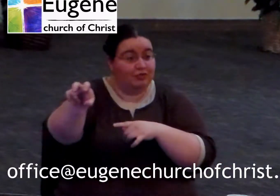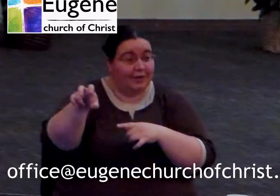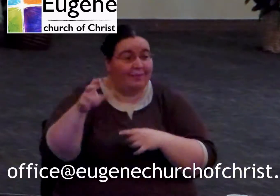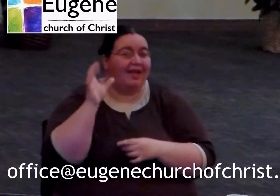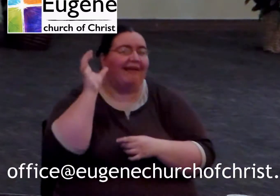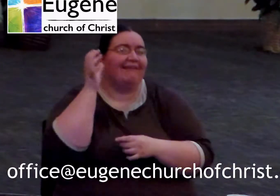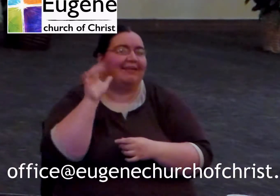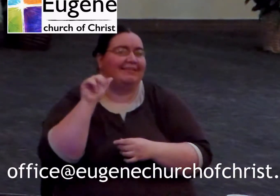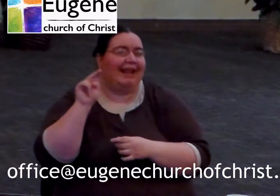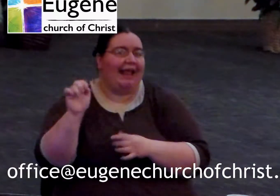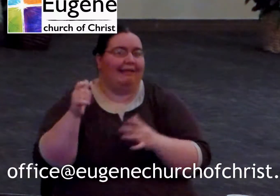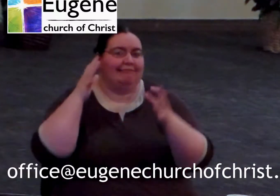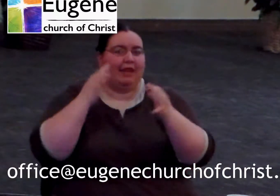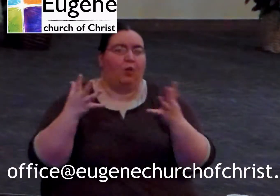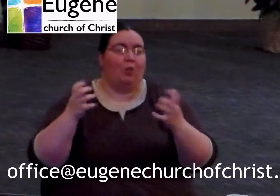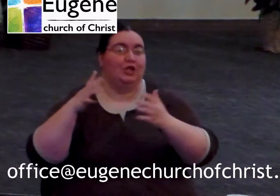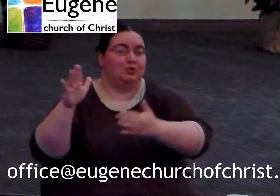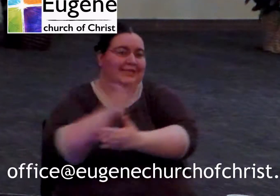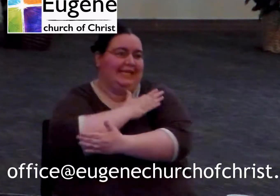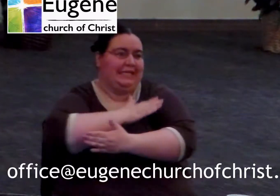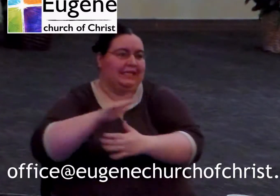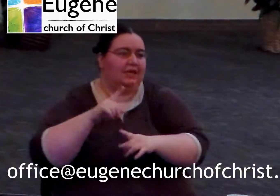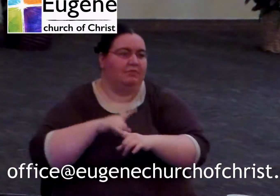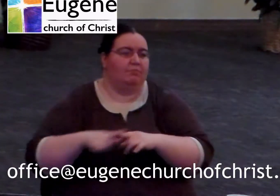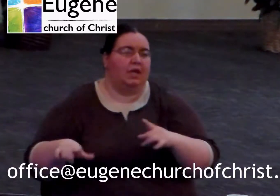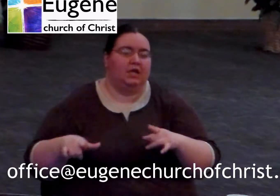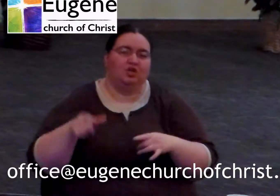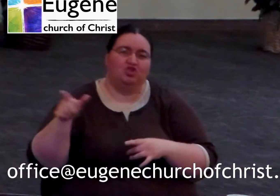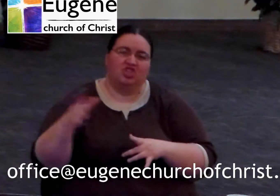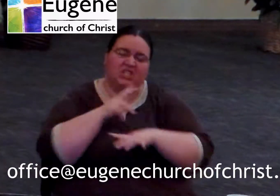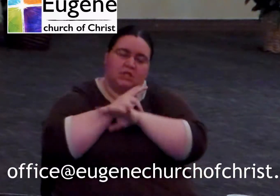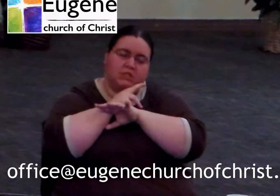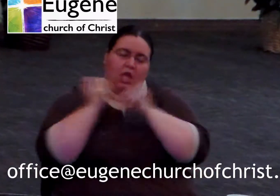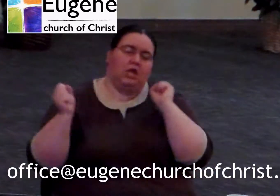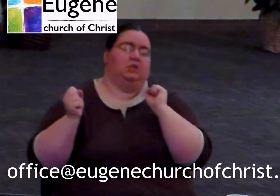never misses an opportunity to jab a little bit. And so this is what happened.